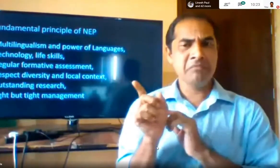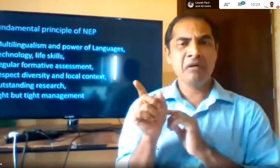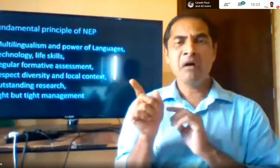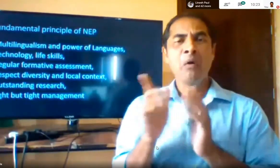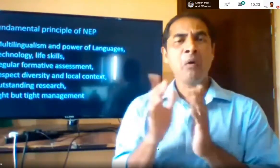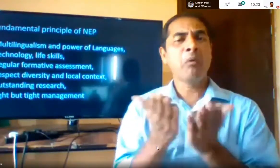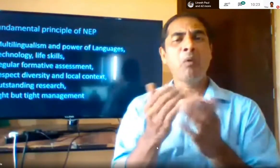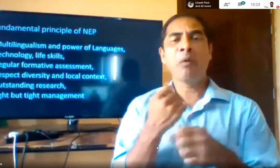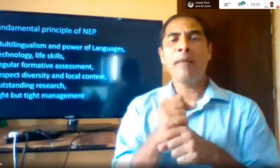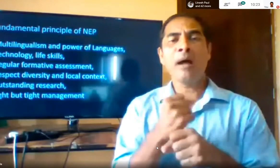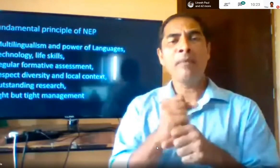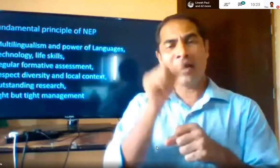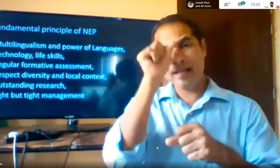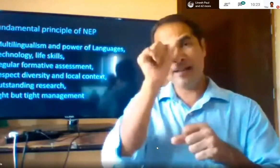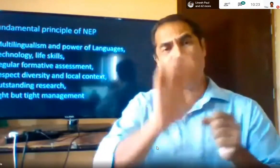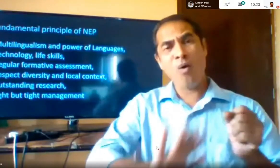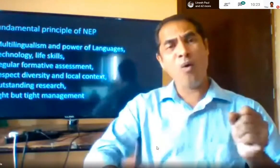the National Council for Education,